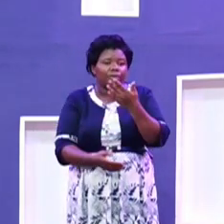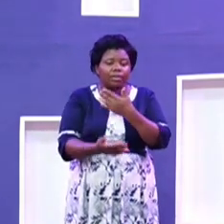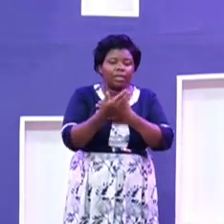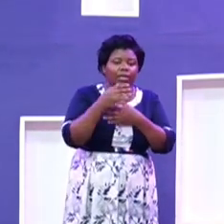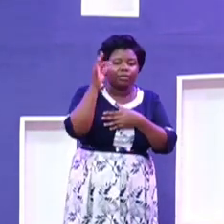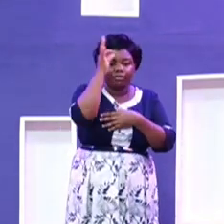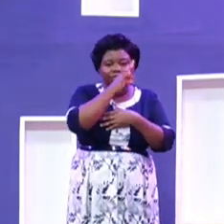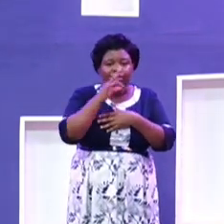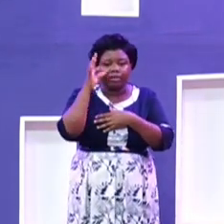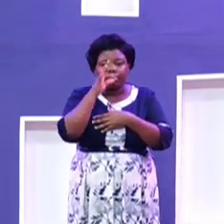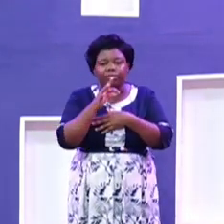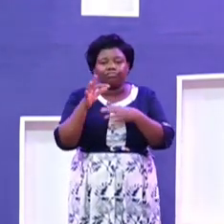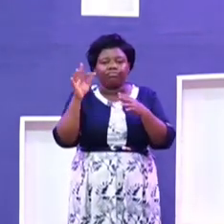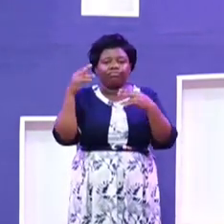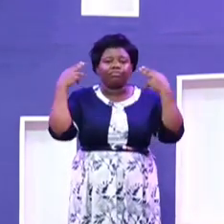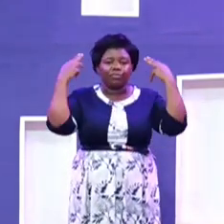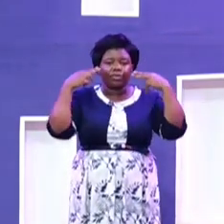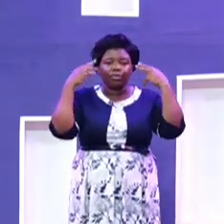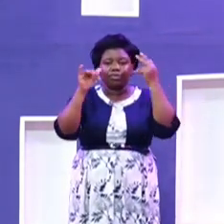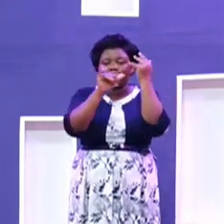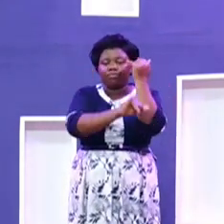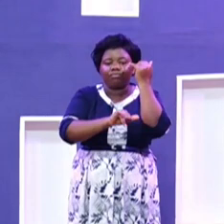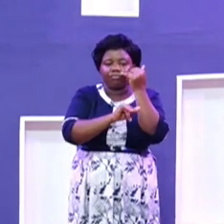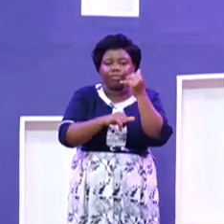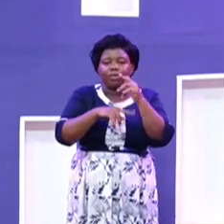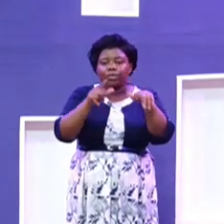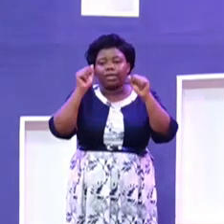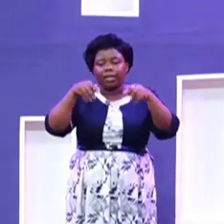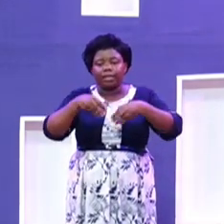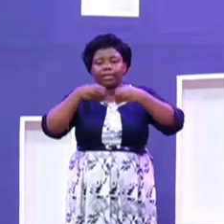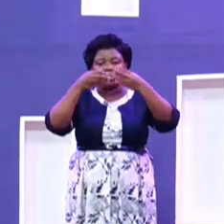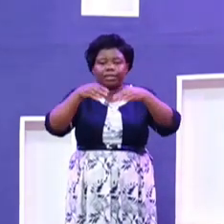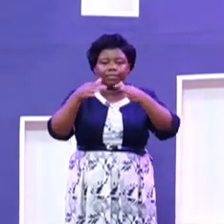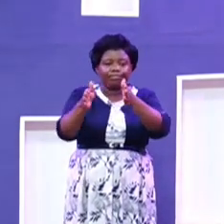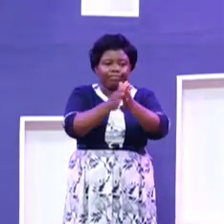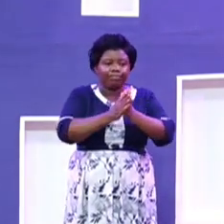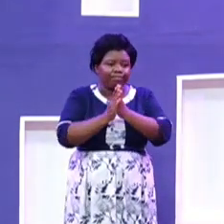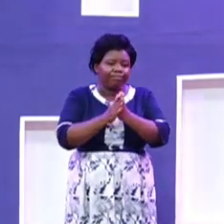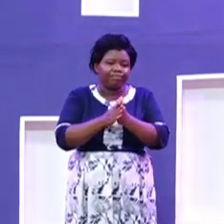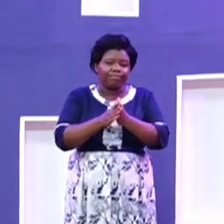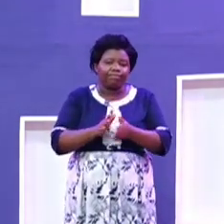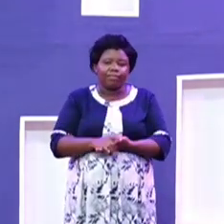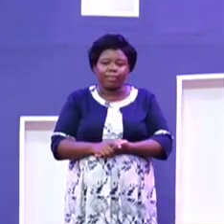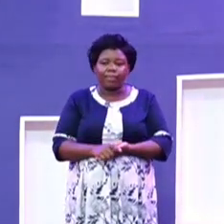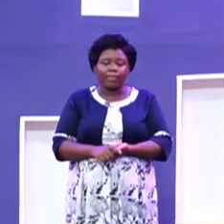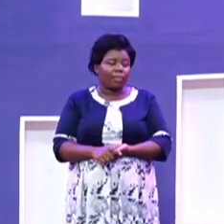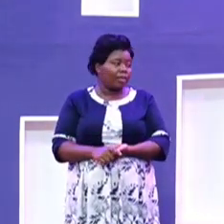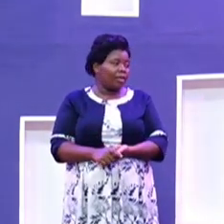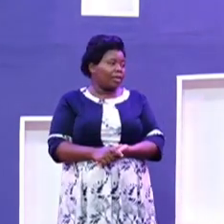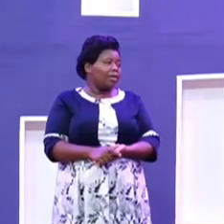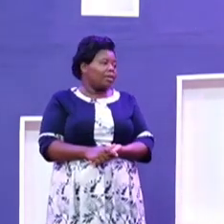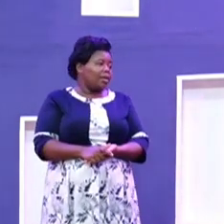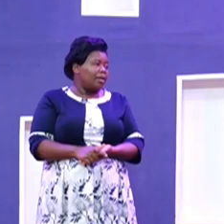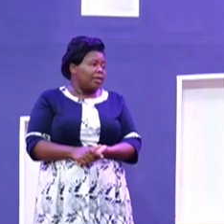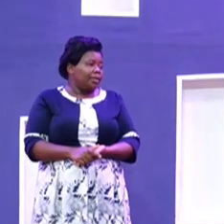Facebook, YouTube wamu ne Zoom, tugenda kubanga tuwerayo wamu. Wamu naffe abali wano tugenda funa omuntu agenda